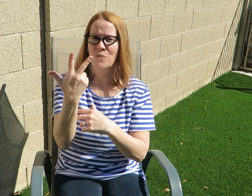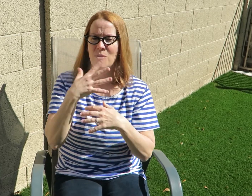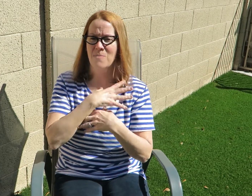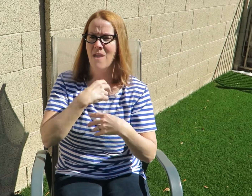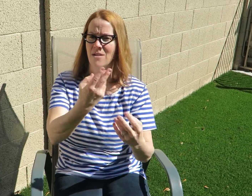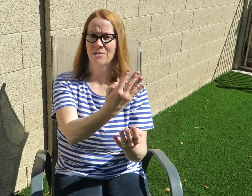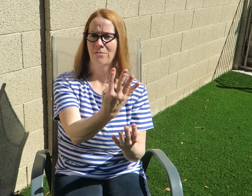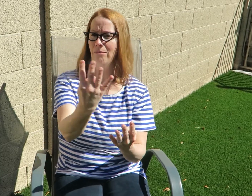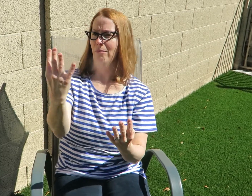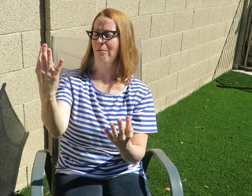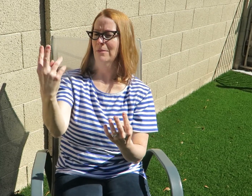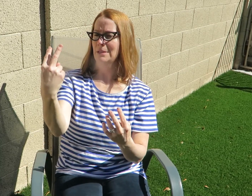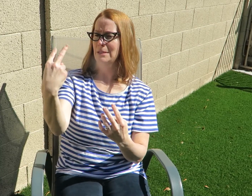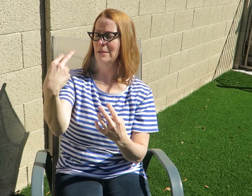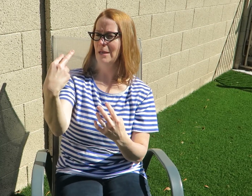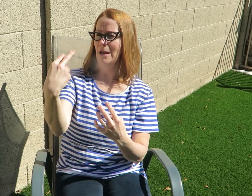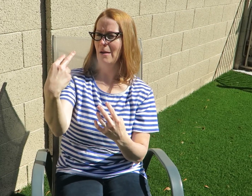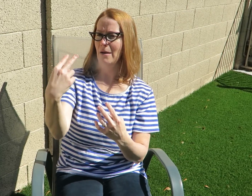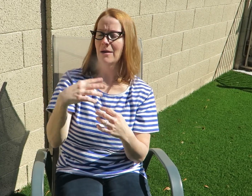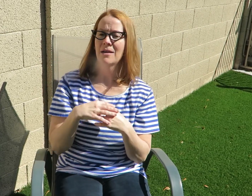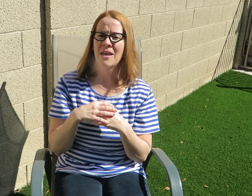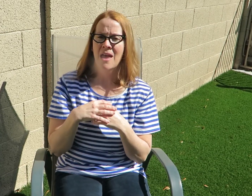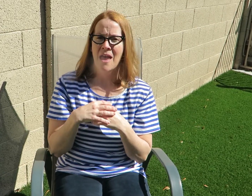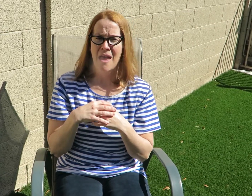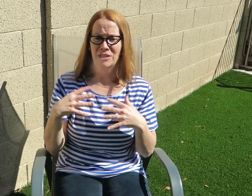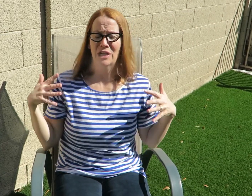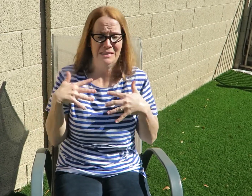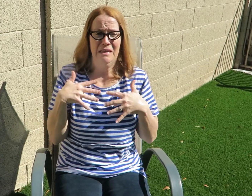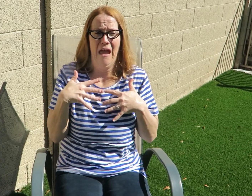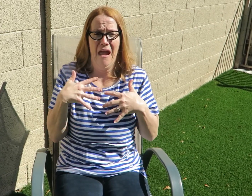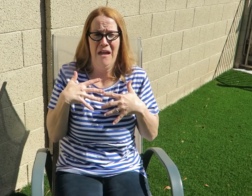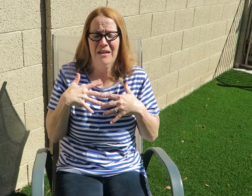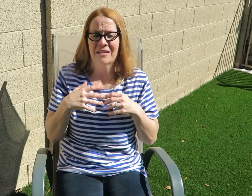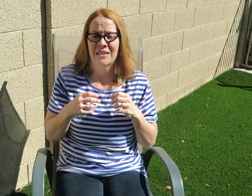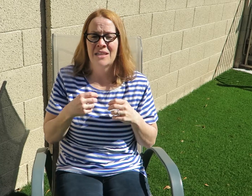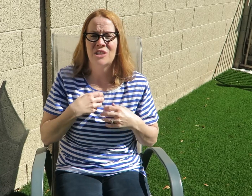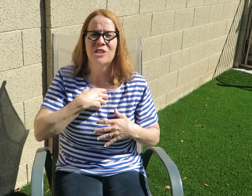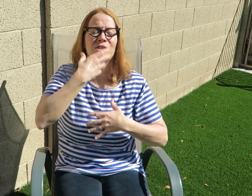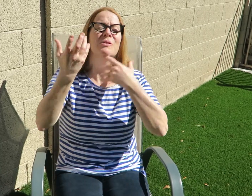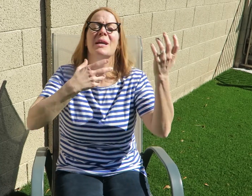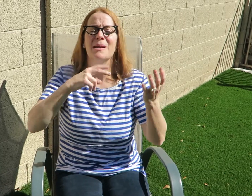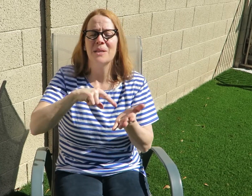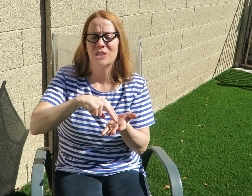3 bears looking at her. And she got scared. And she screamed